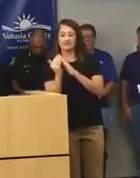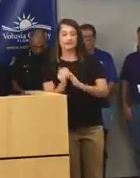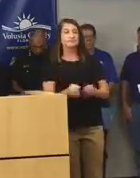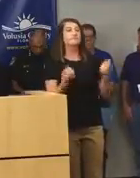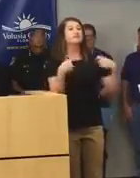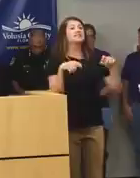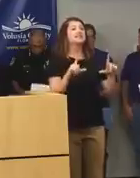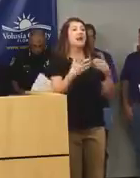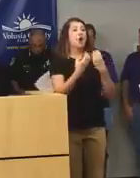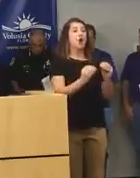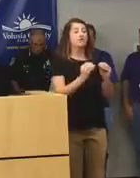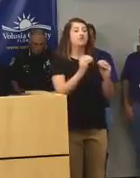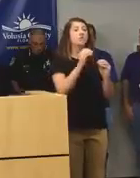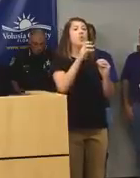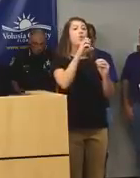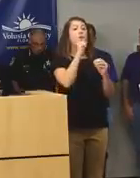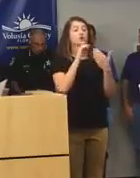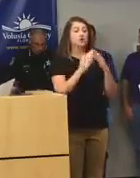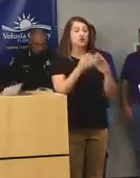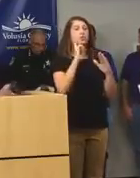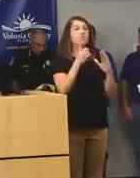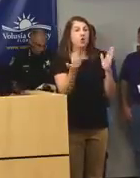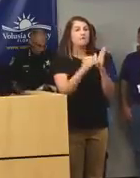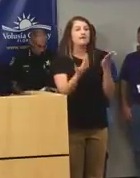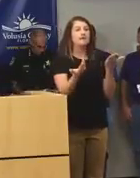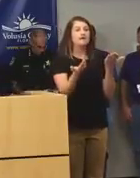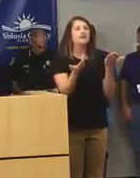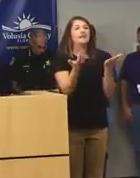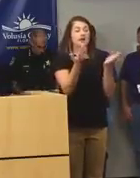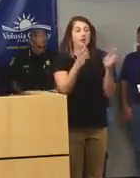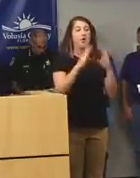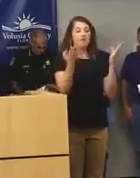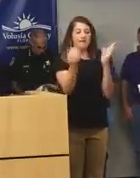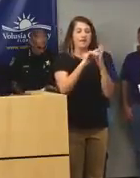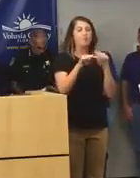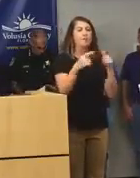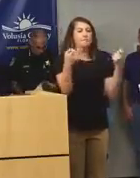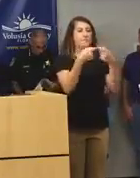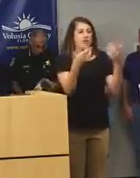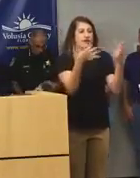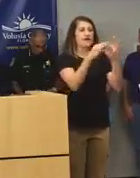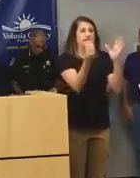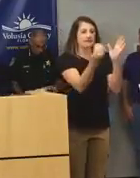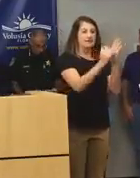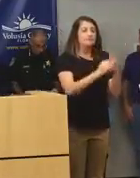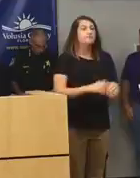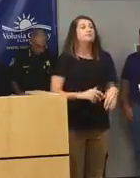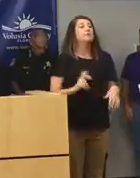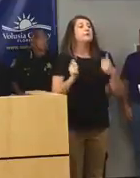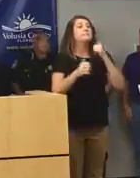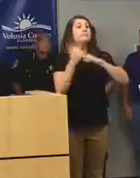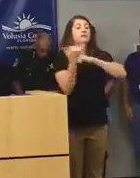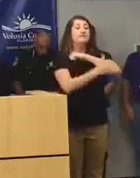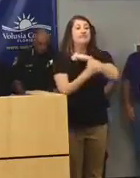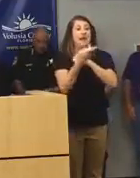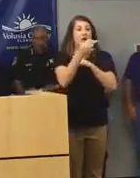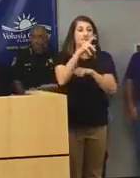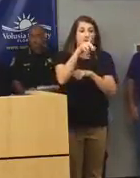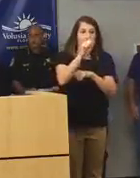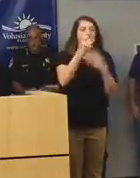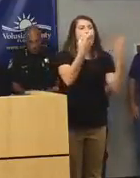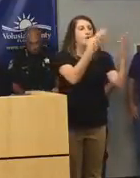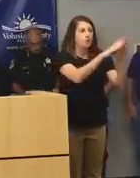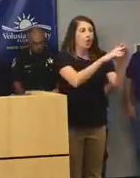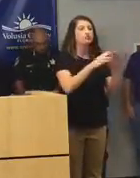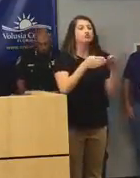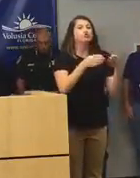Orange City will reopen when power is restored. The majority of county parks are closed. Many county trails are